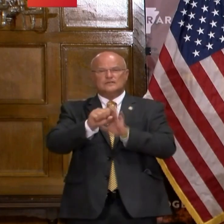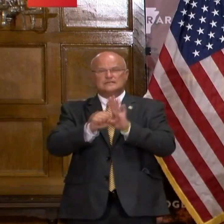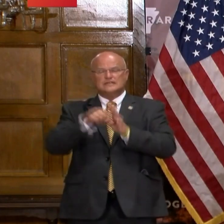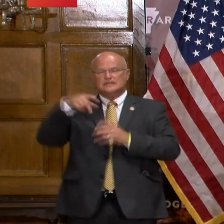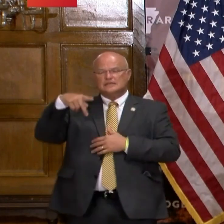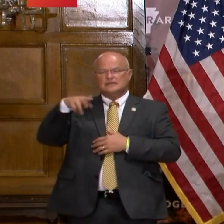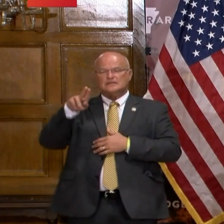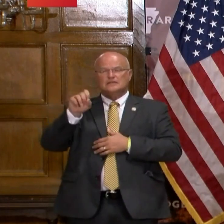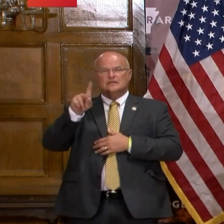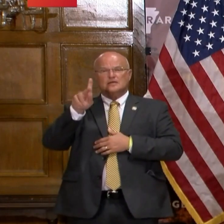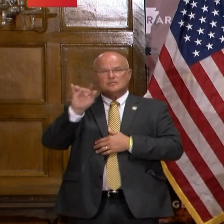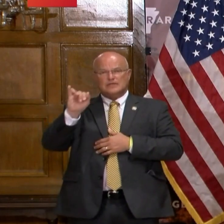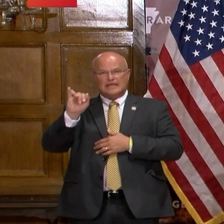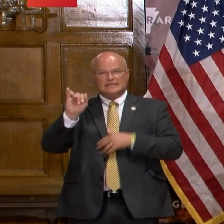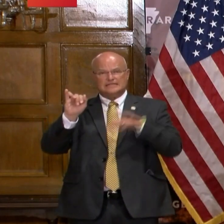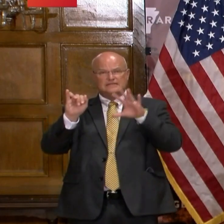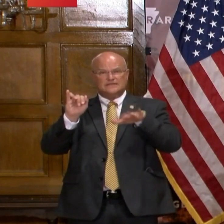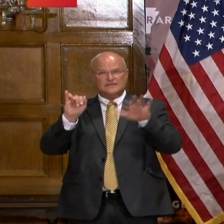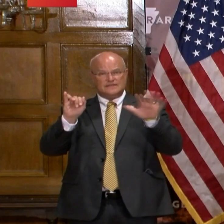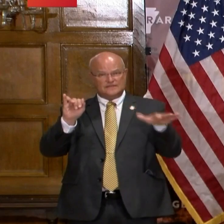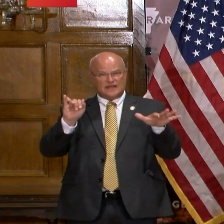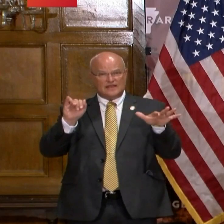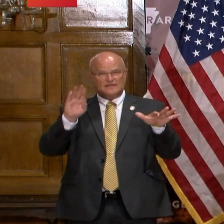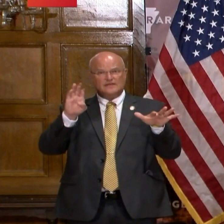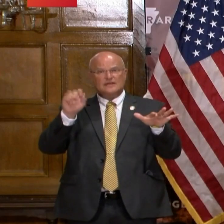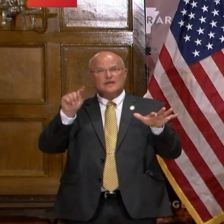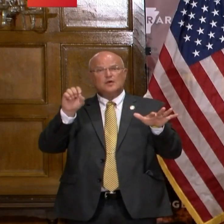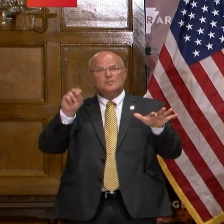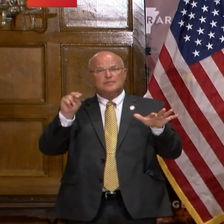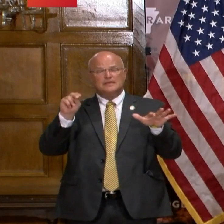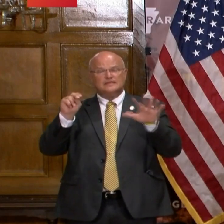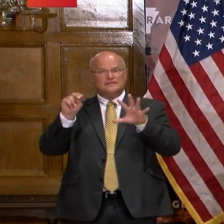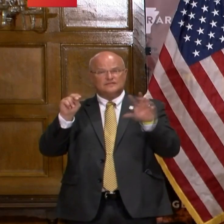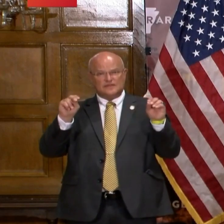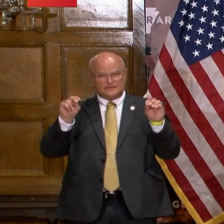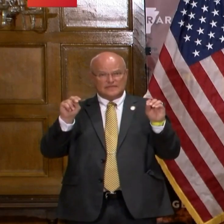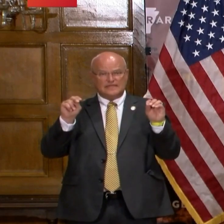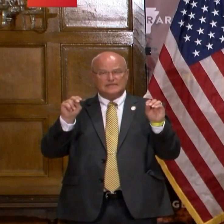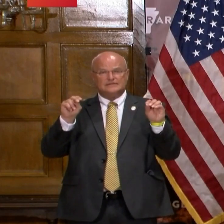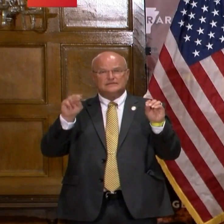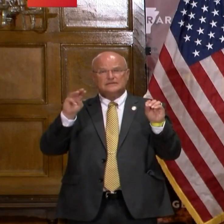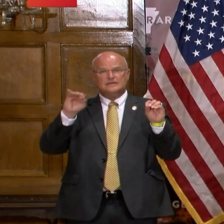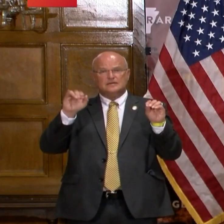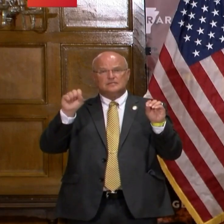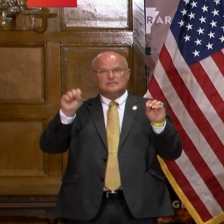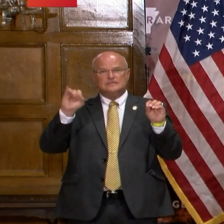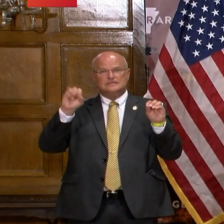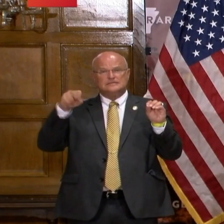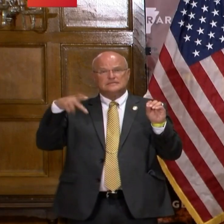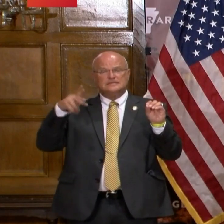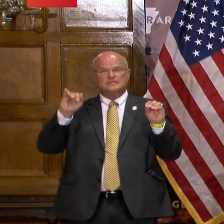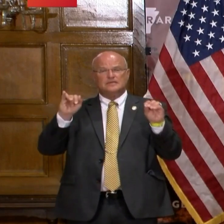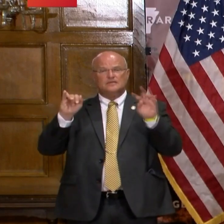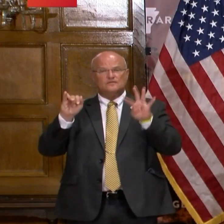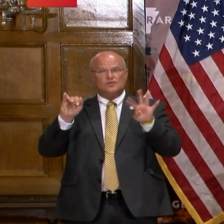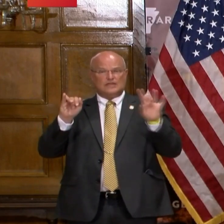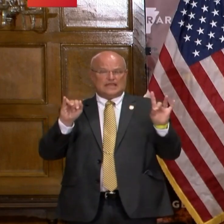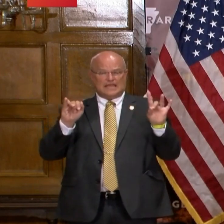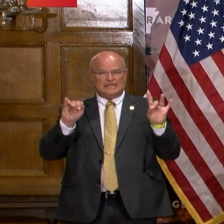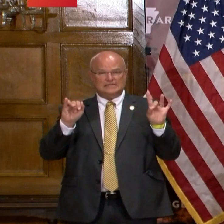Pulaski County having 55, Benton County having 50, Mississippi County